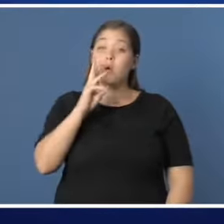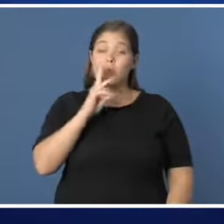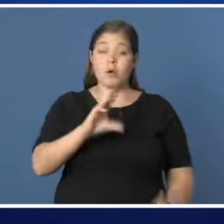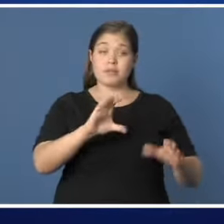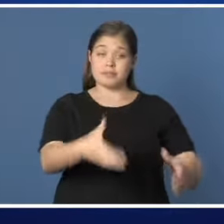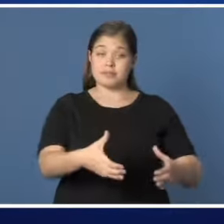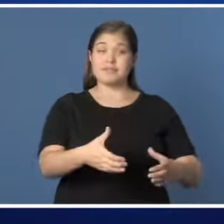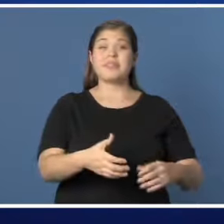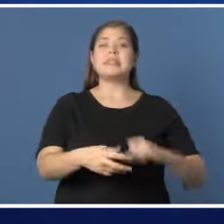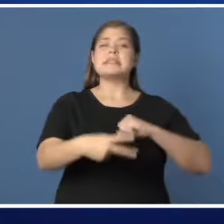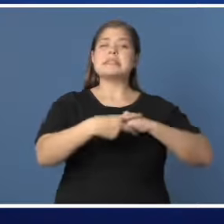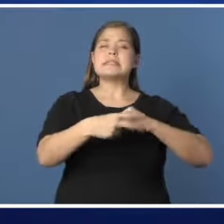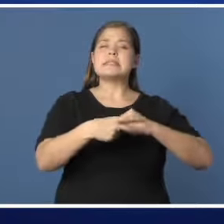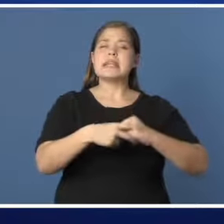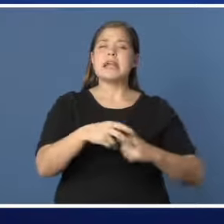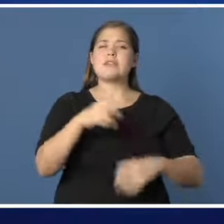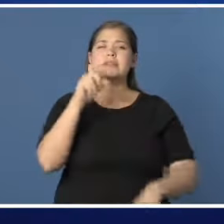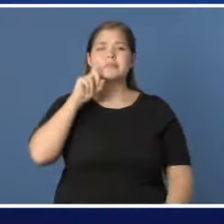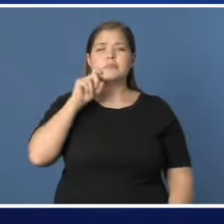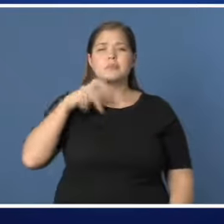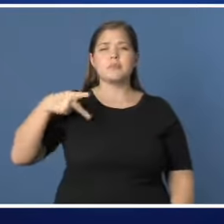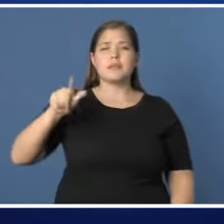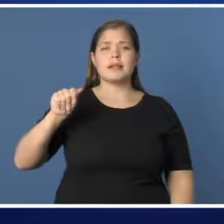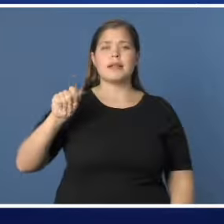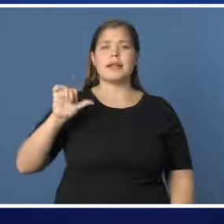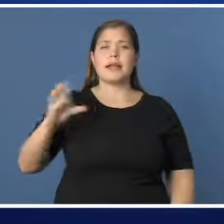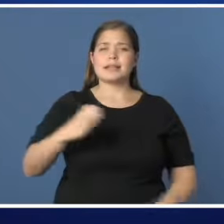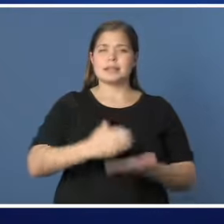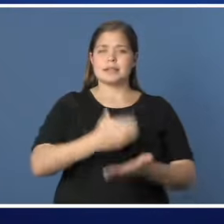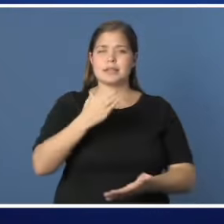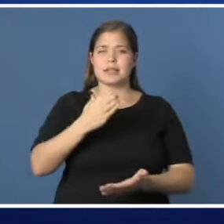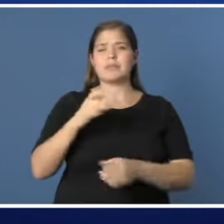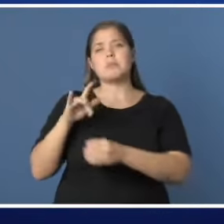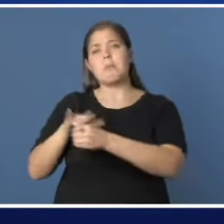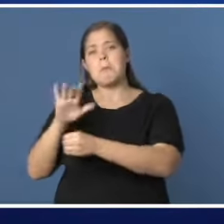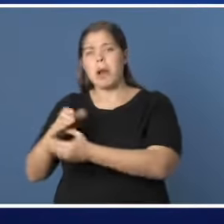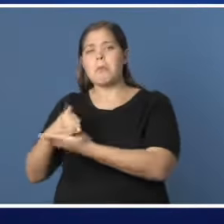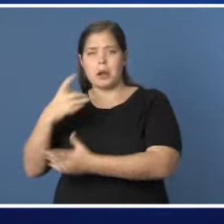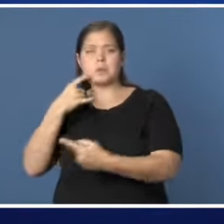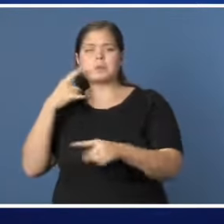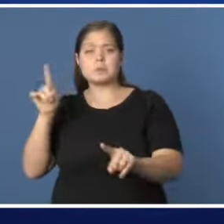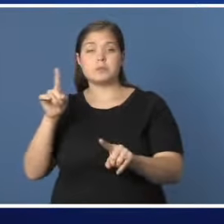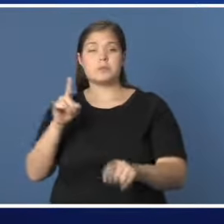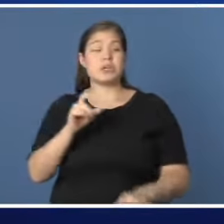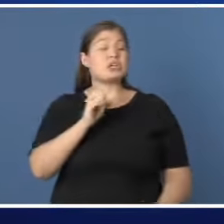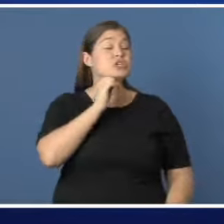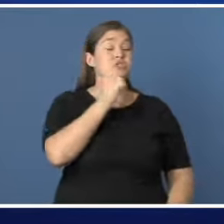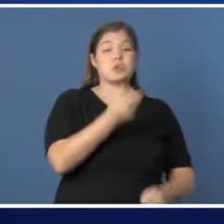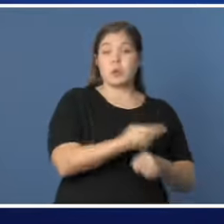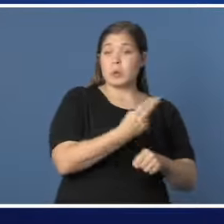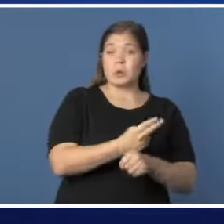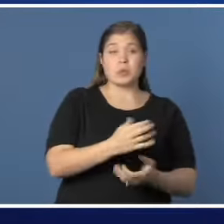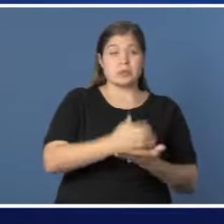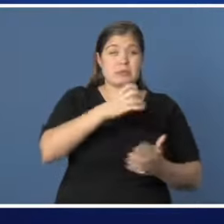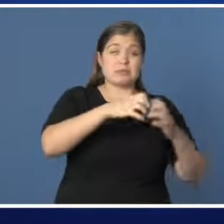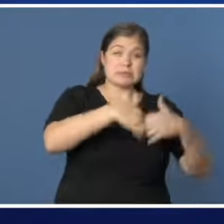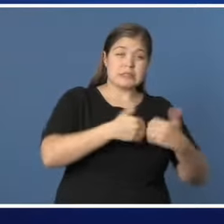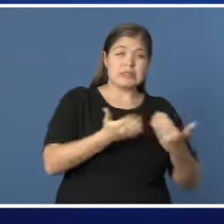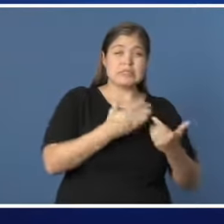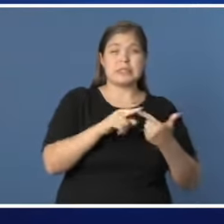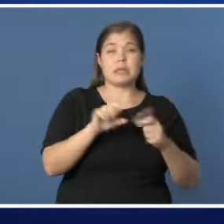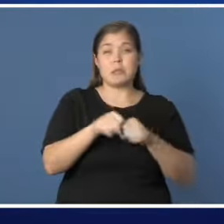water in plastic containers such as soft drink bottles. Avoid using containers that will decompose or